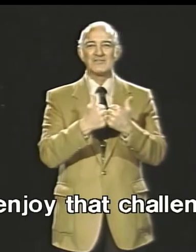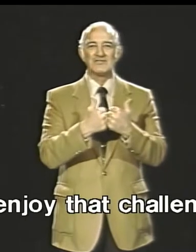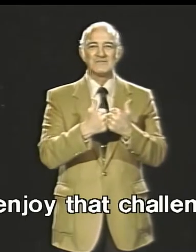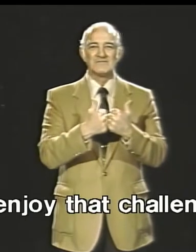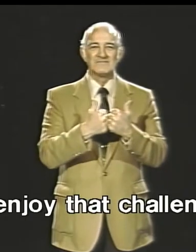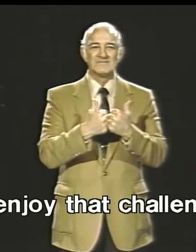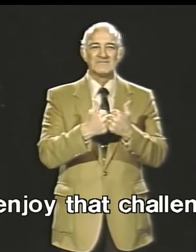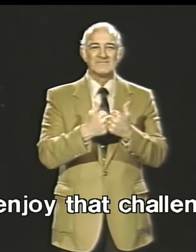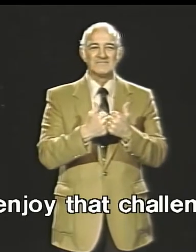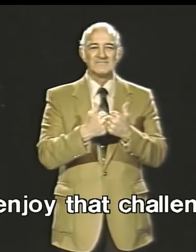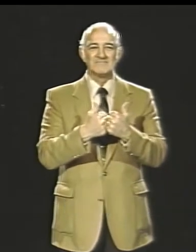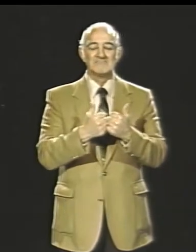I enjoy that challenge.